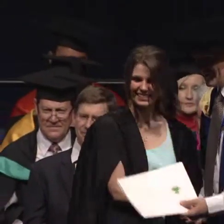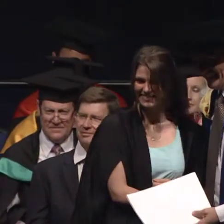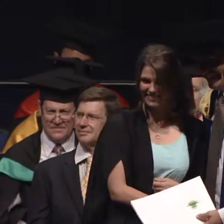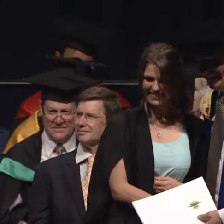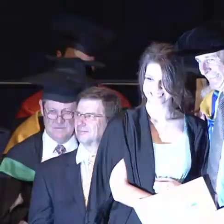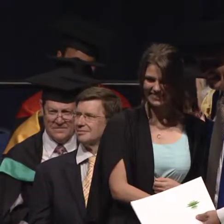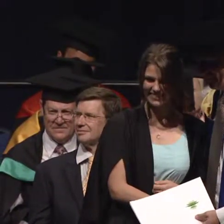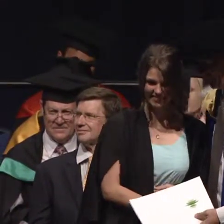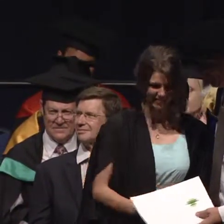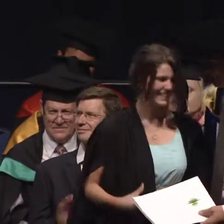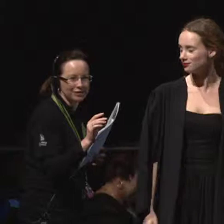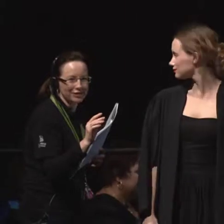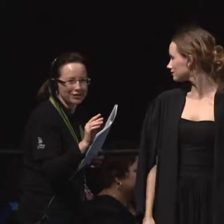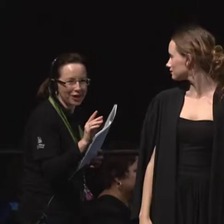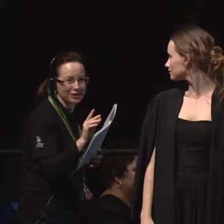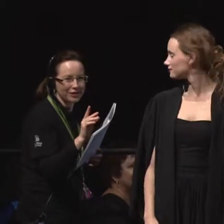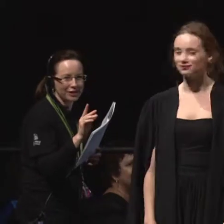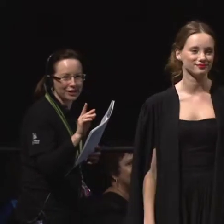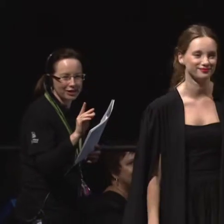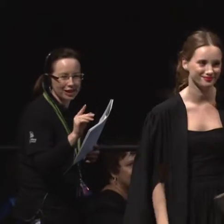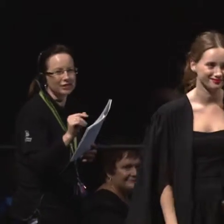Laura Potter.